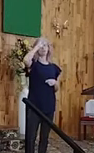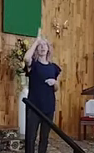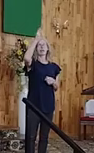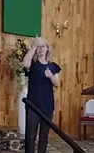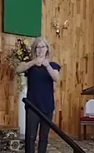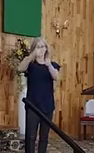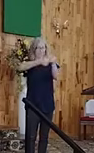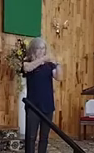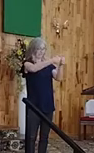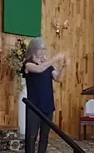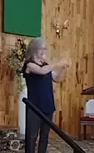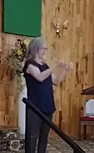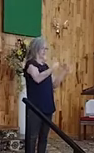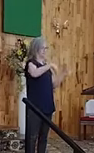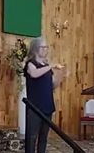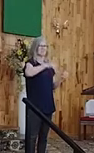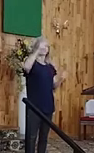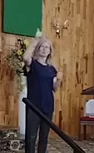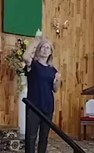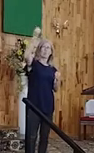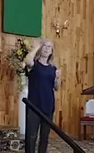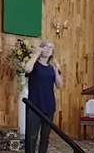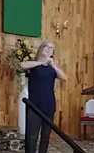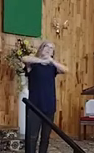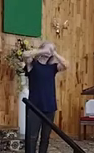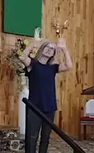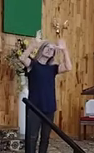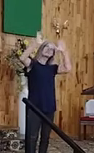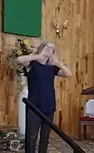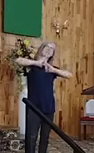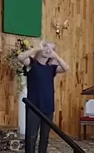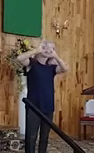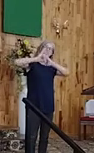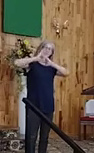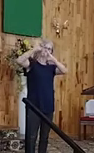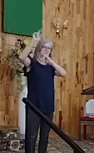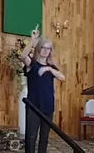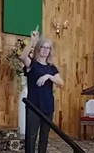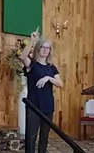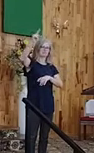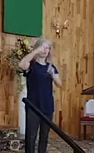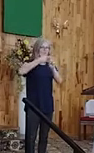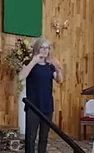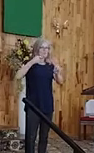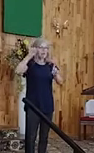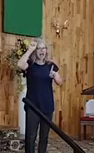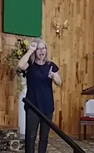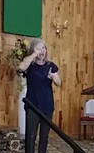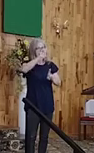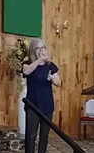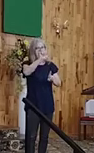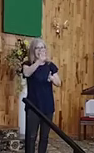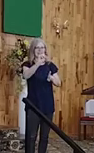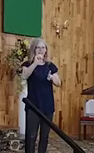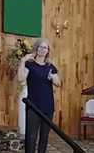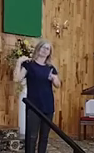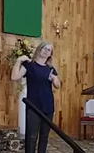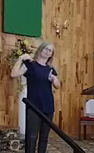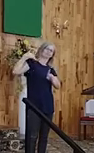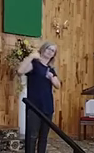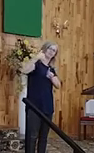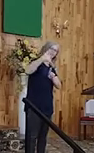of us in God's own image and likeness. From Adam on down to any one